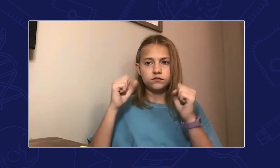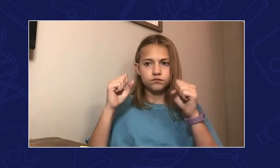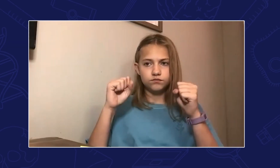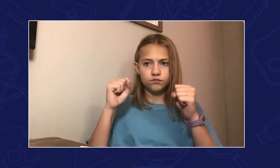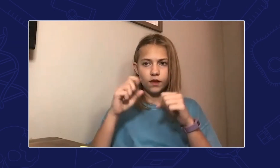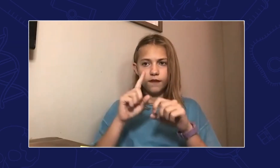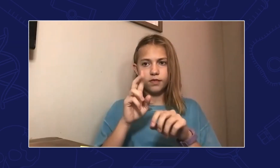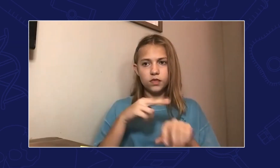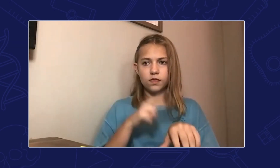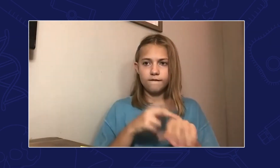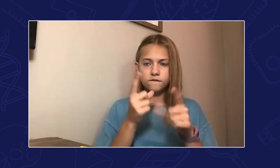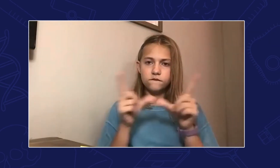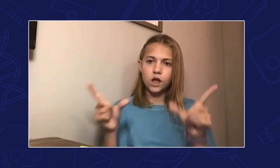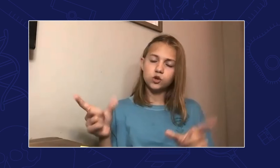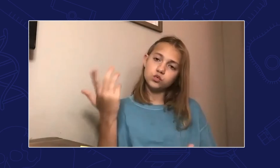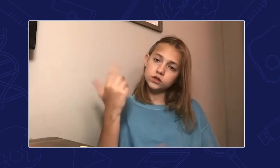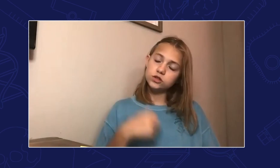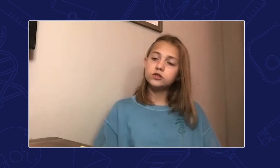ASL as my native language.